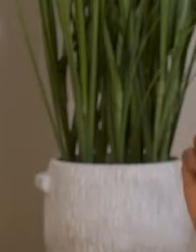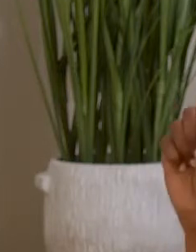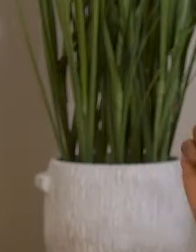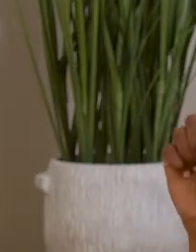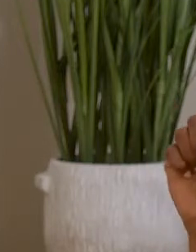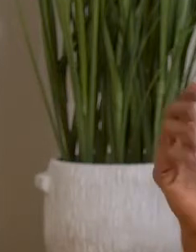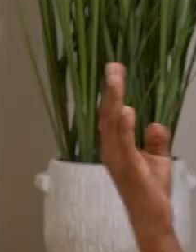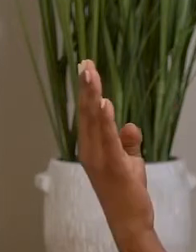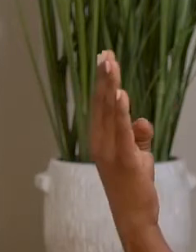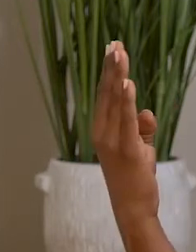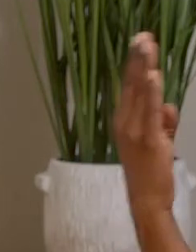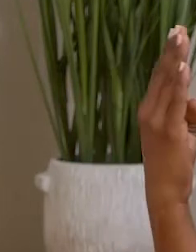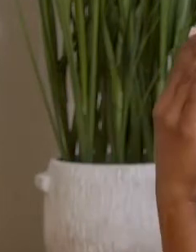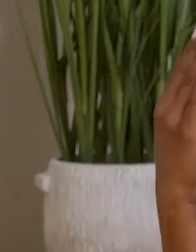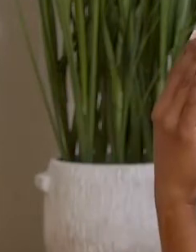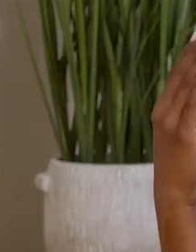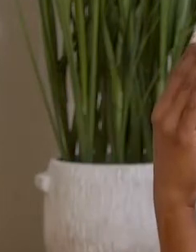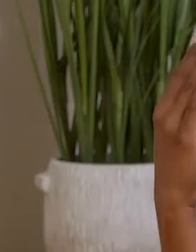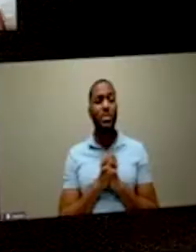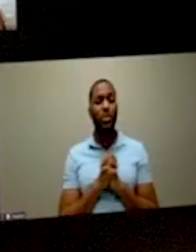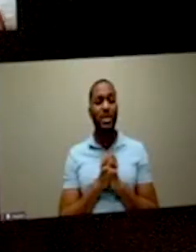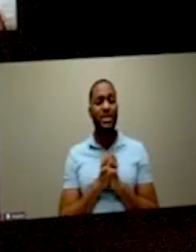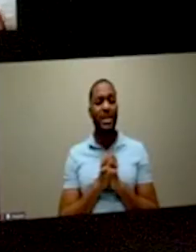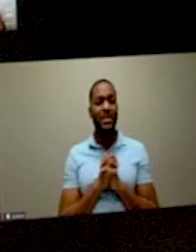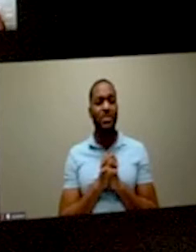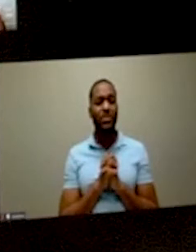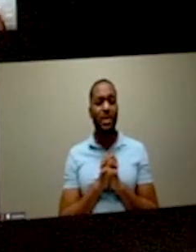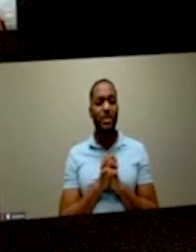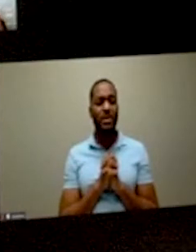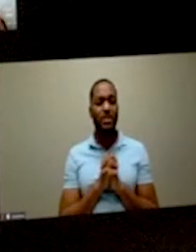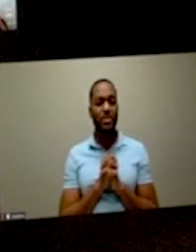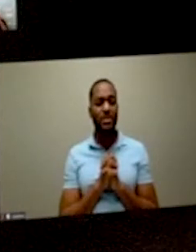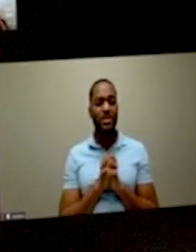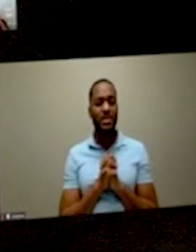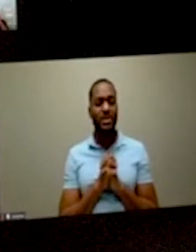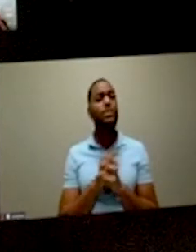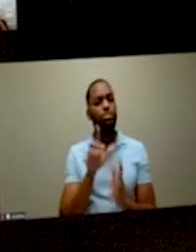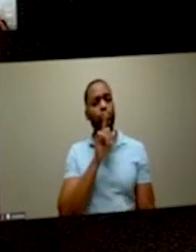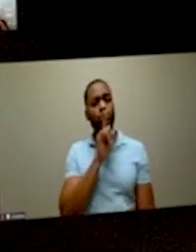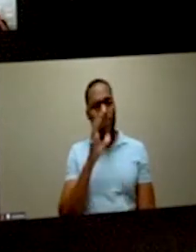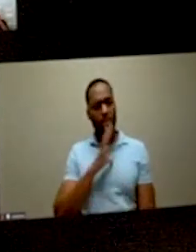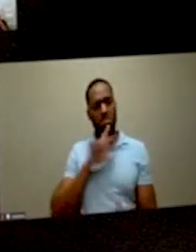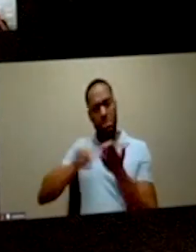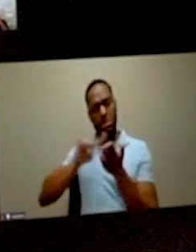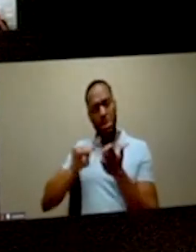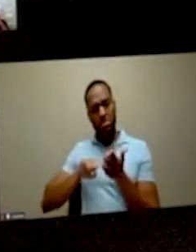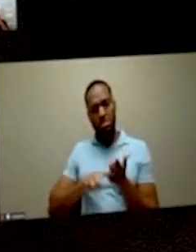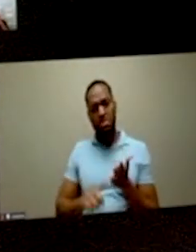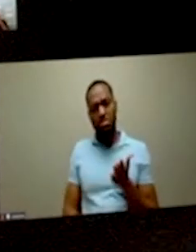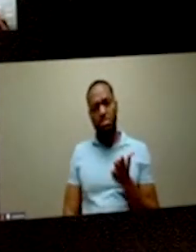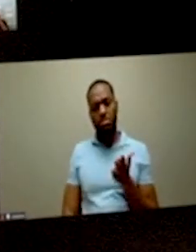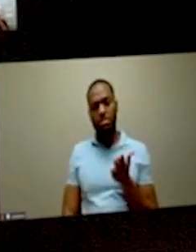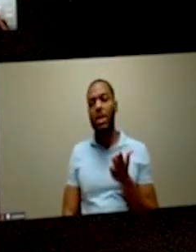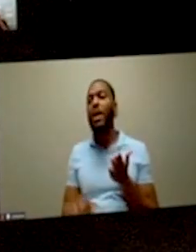who uses sign language signs to a video interpreter on their monitor. The interpreter then communicates with the hearing person via a